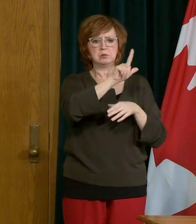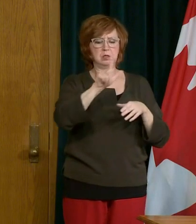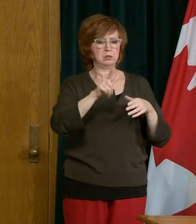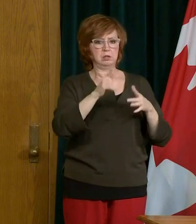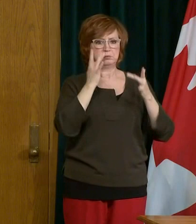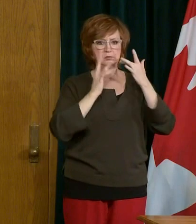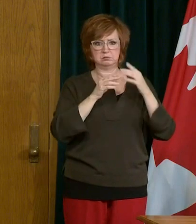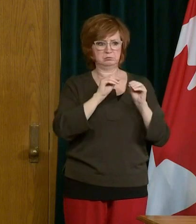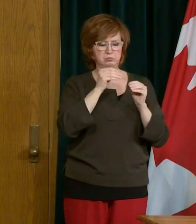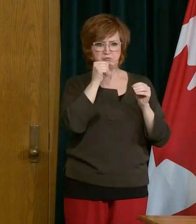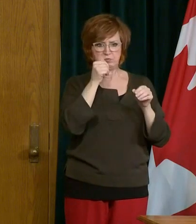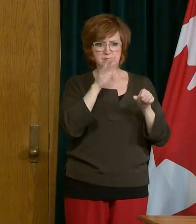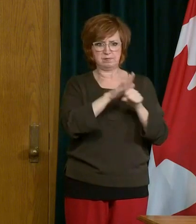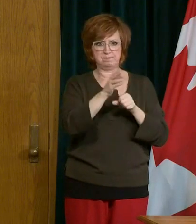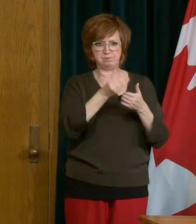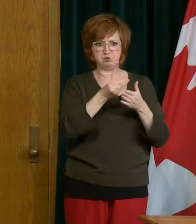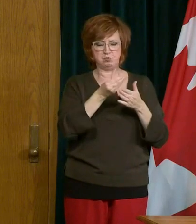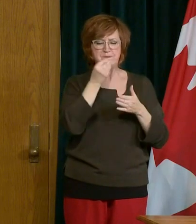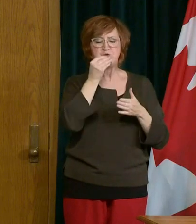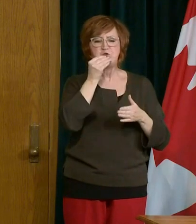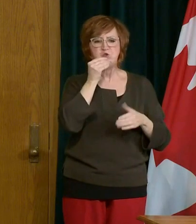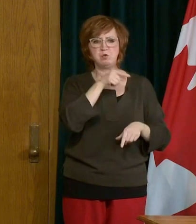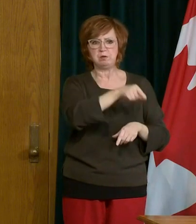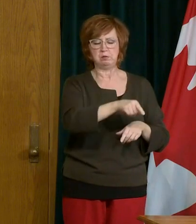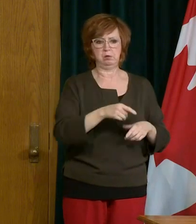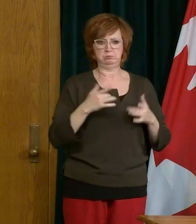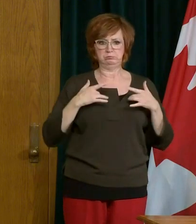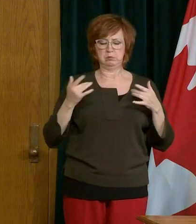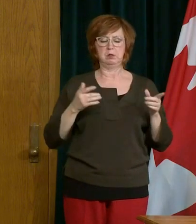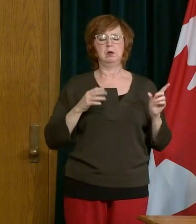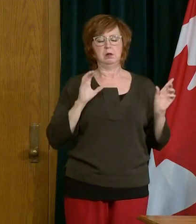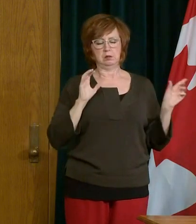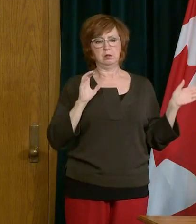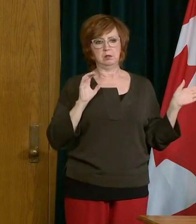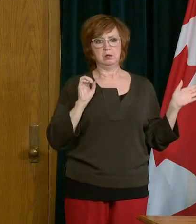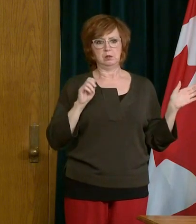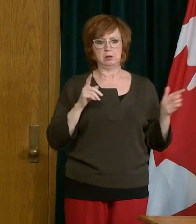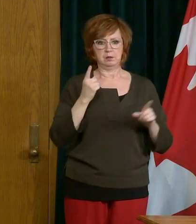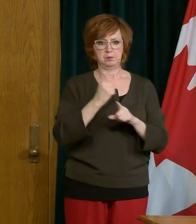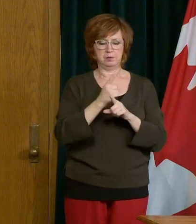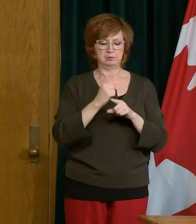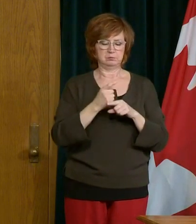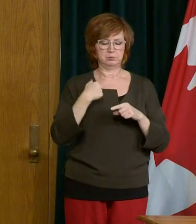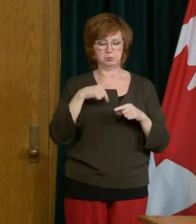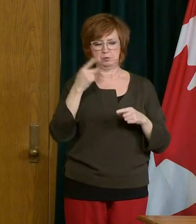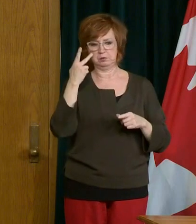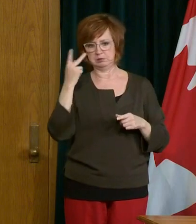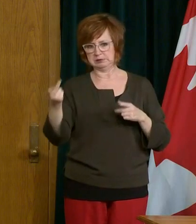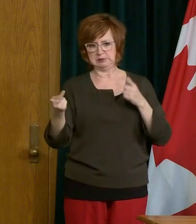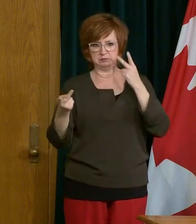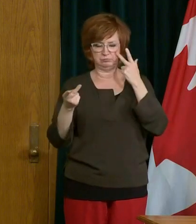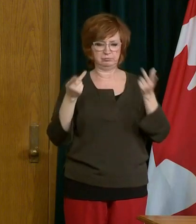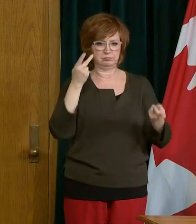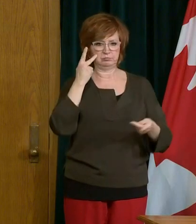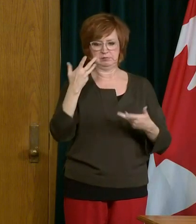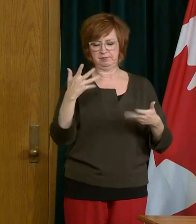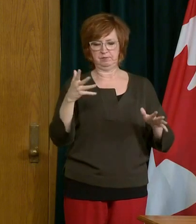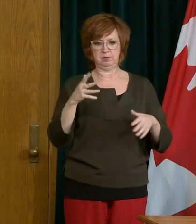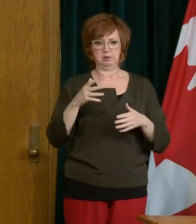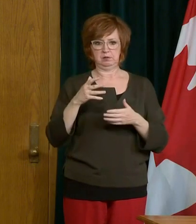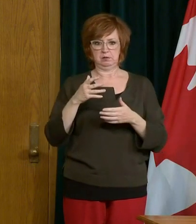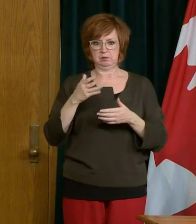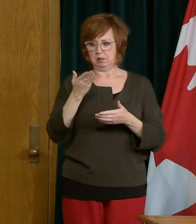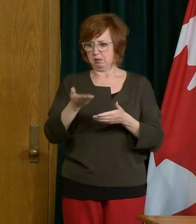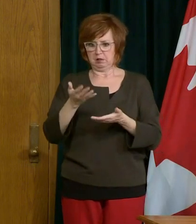be impacting residents there. Well, with respect to the supplies, we've seen supply shortages in weeks gone by in